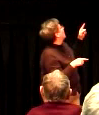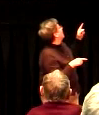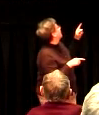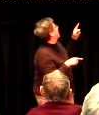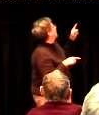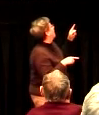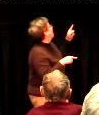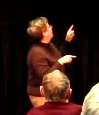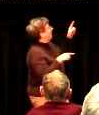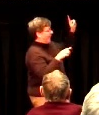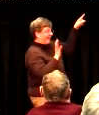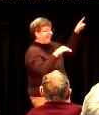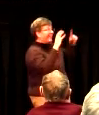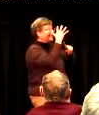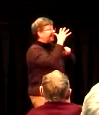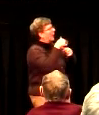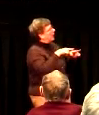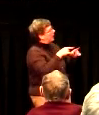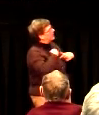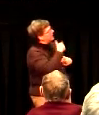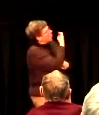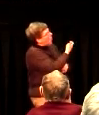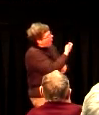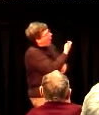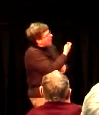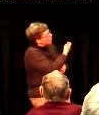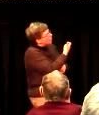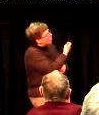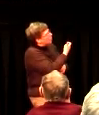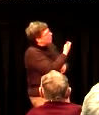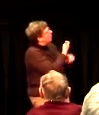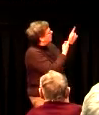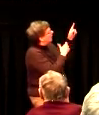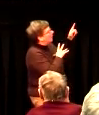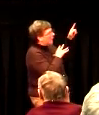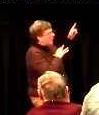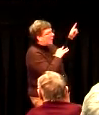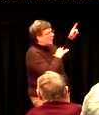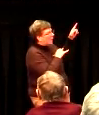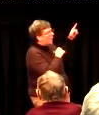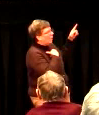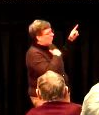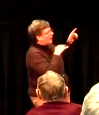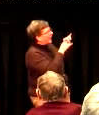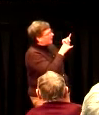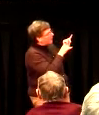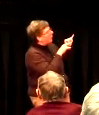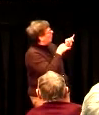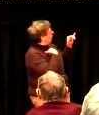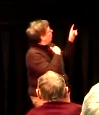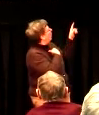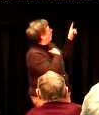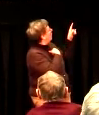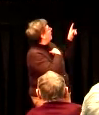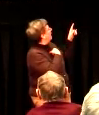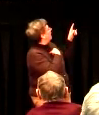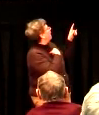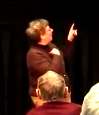It just lets us watch them. And so if we want to measure them or take data from them, we can do it in 16